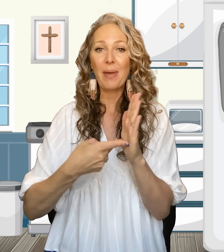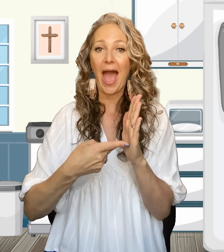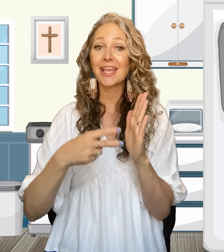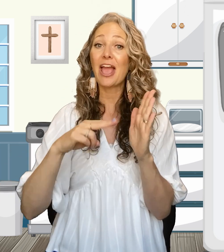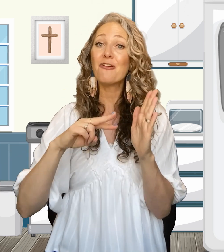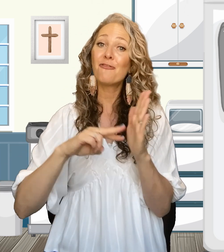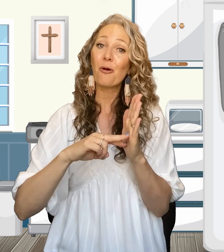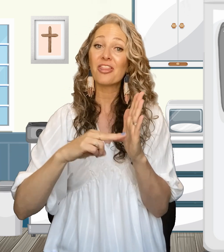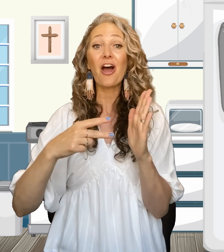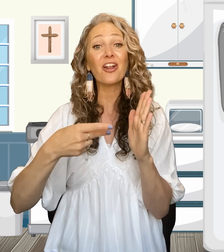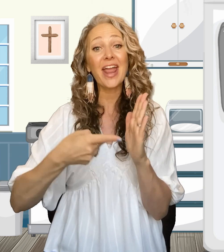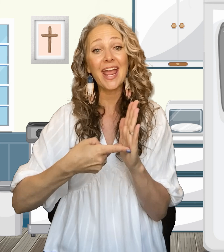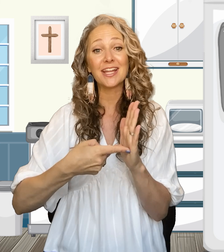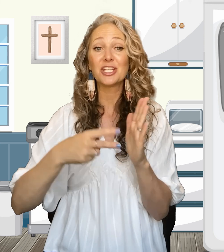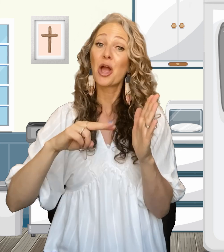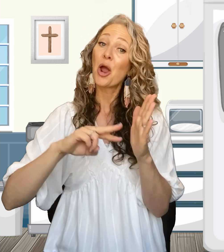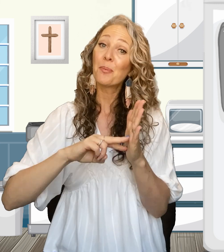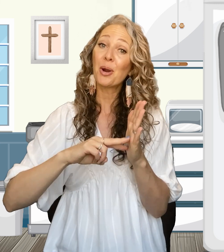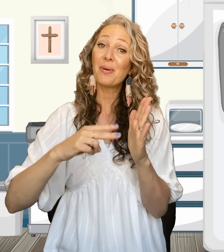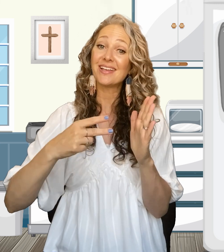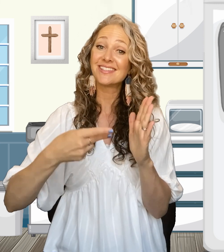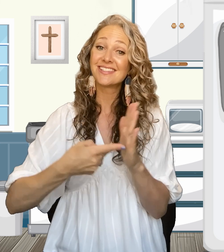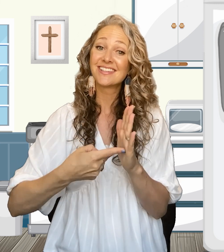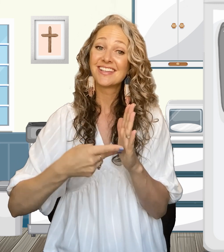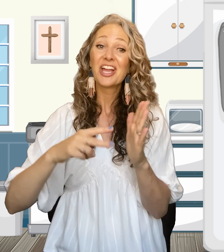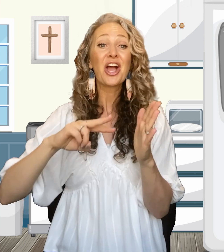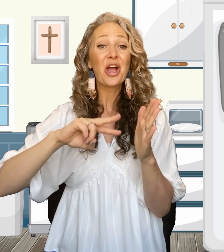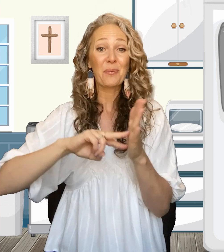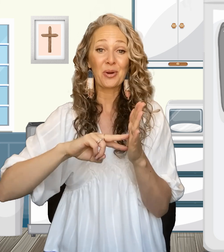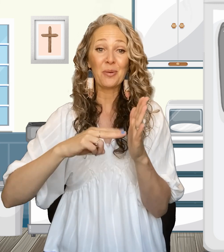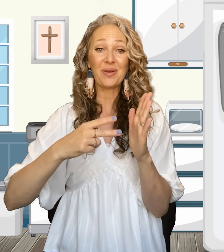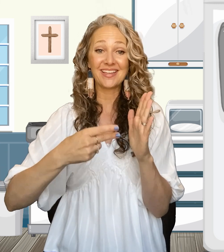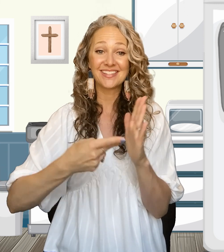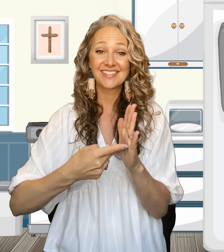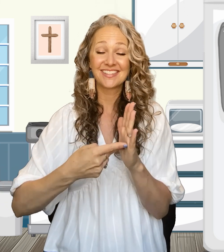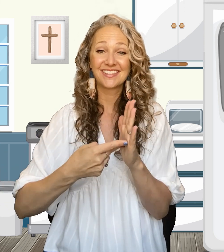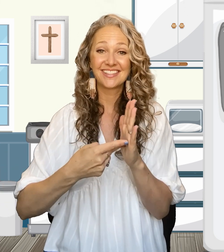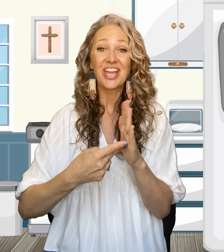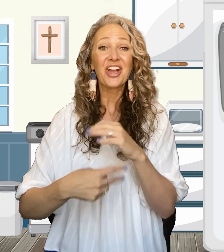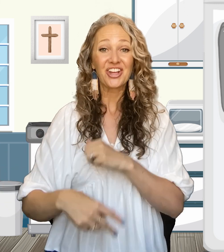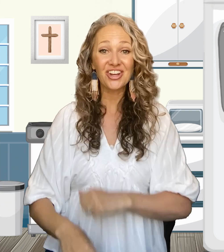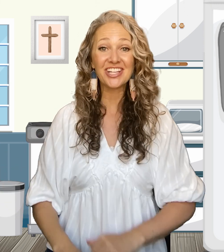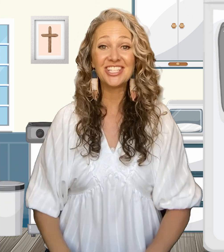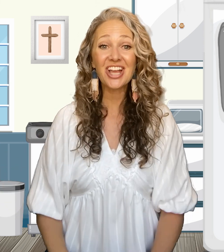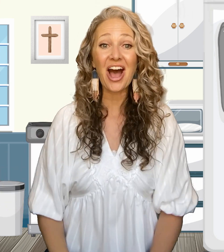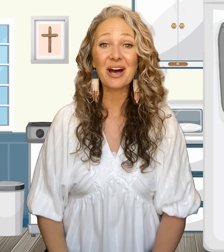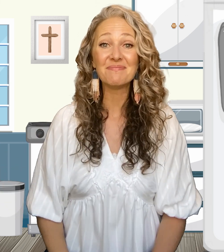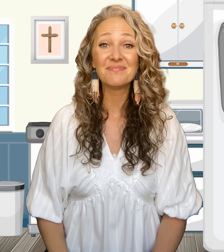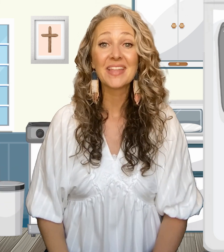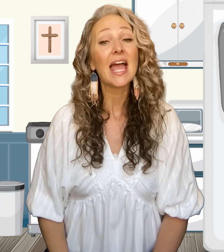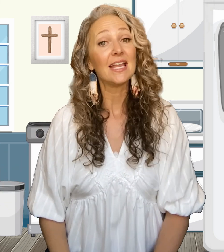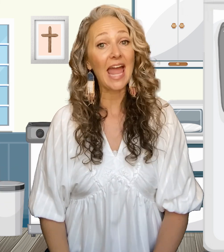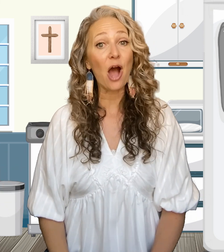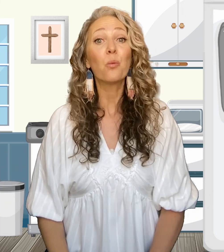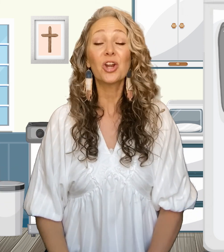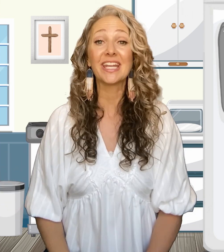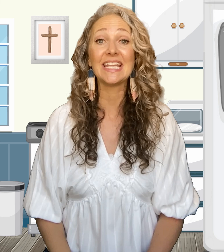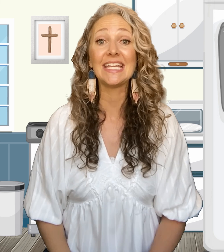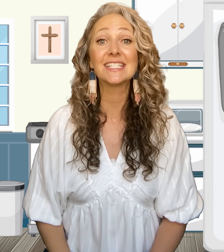and forth on our hand. Purpose. Purpose. Good job. Now we're going to need some